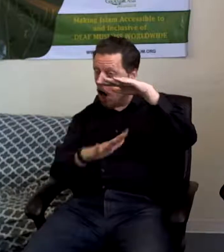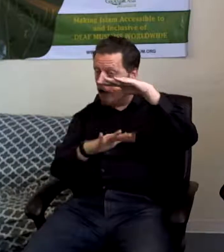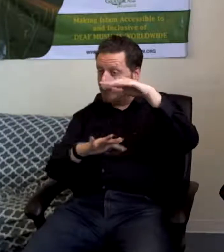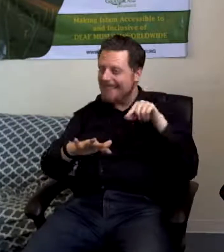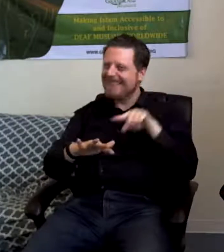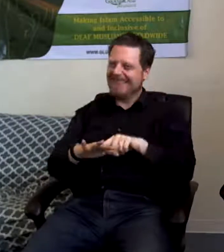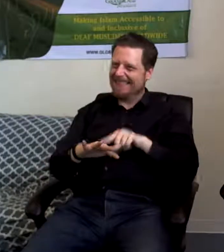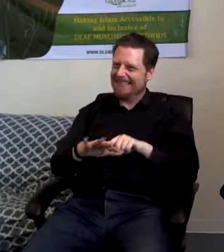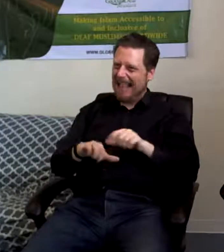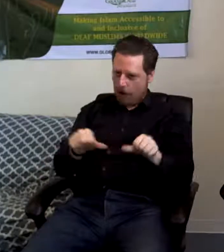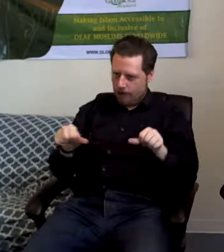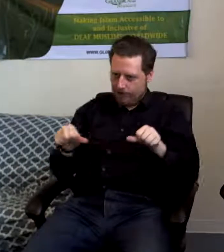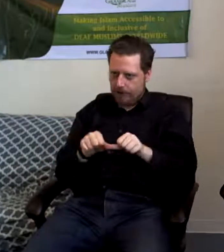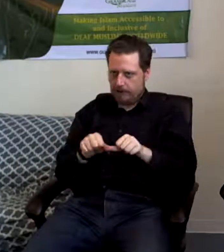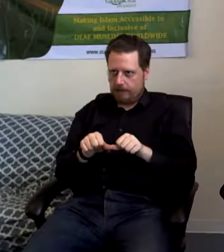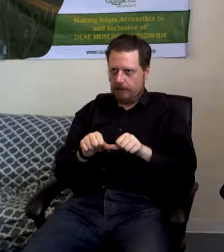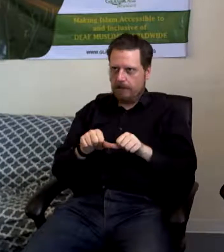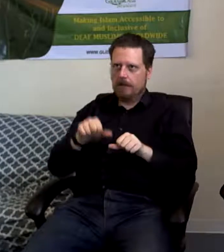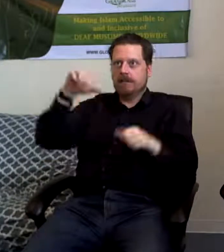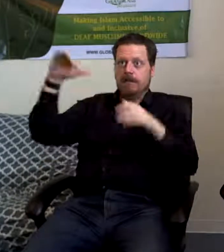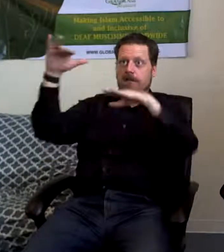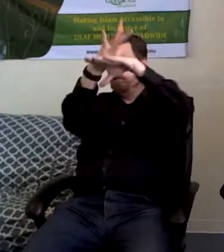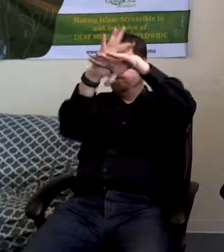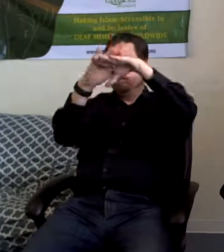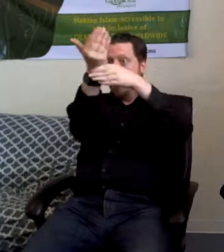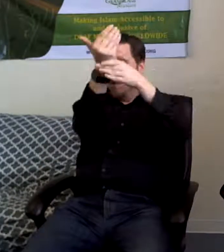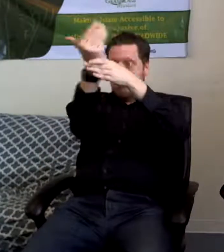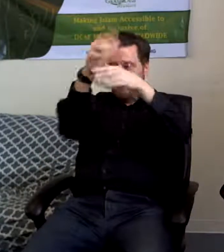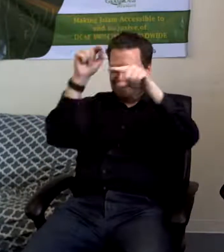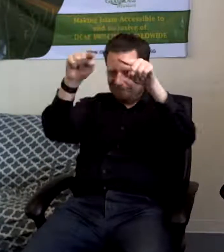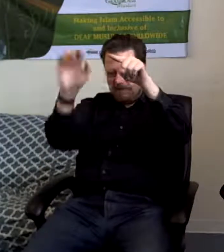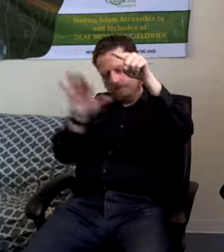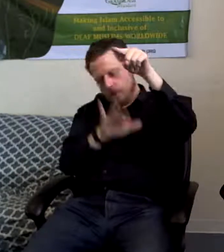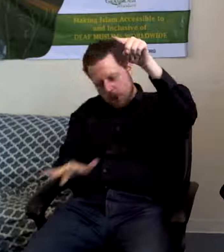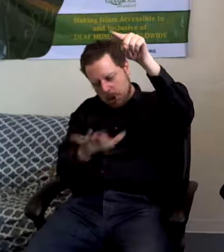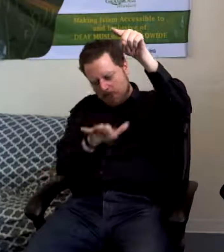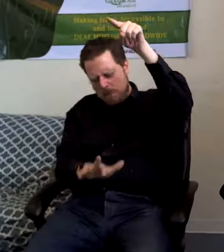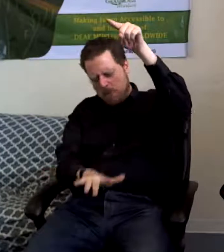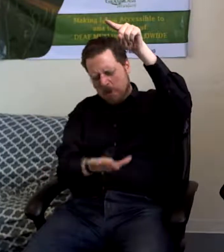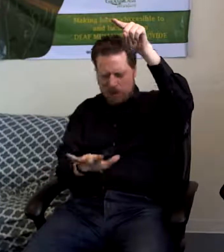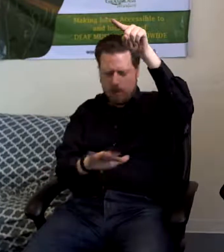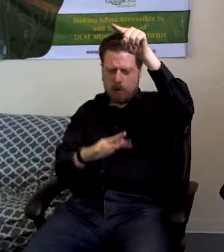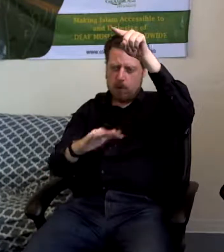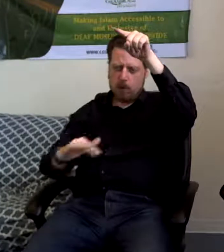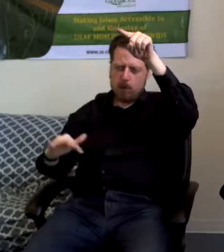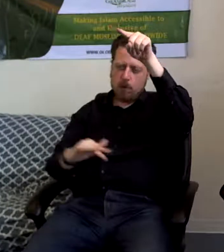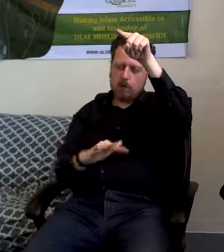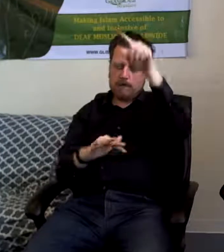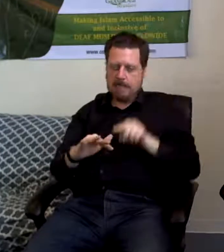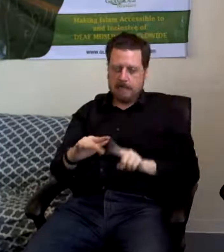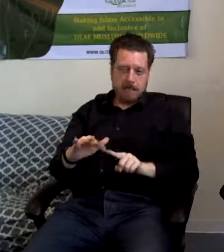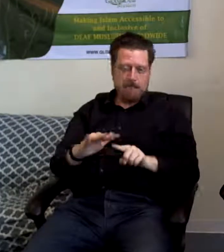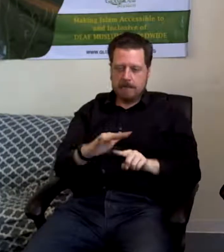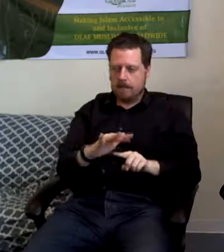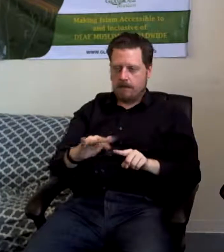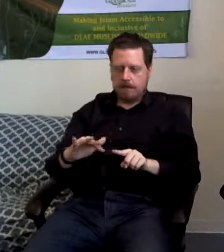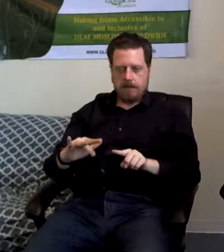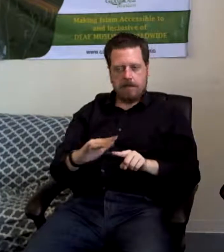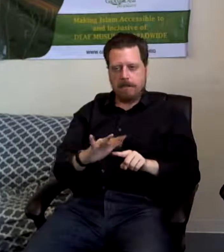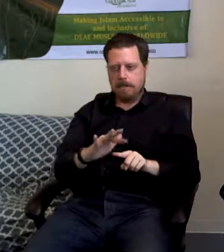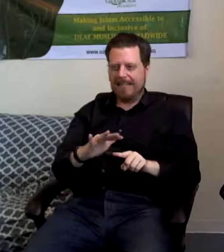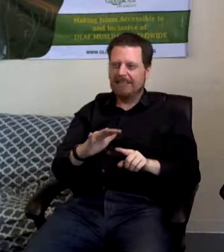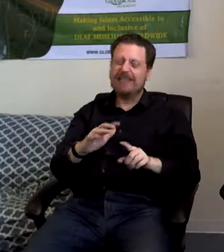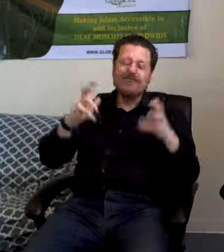ocean, beneath the lower level of waves, it becomes